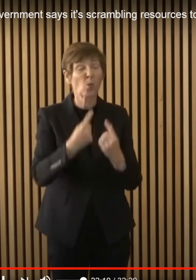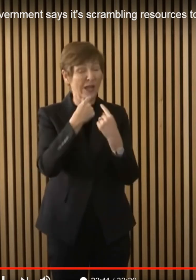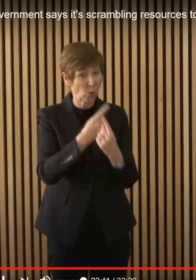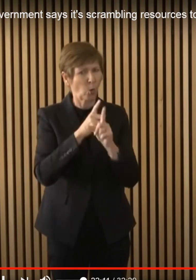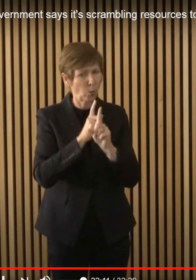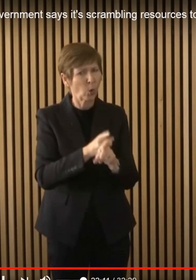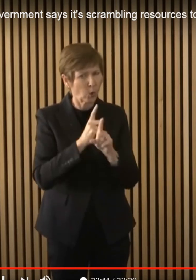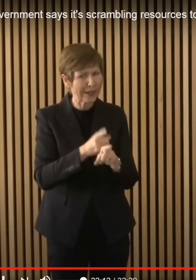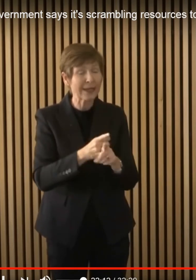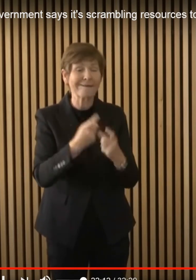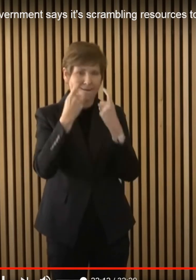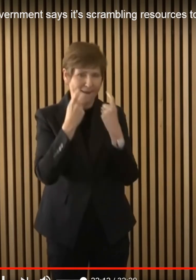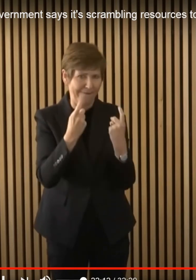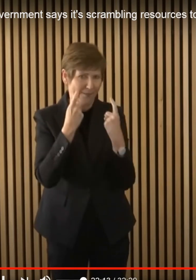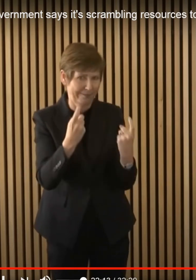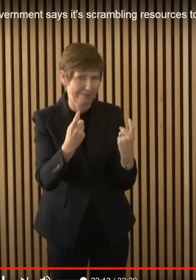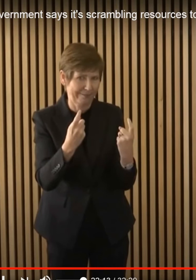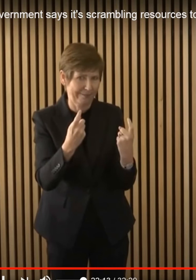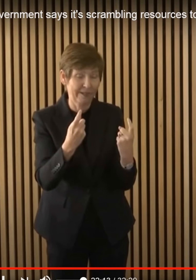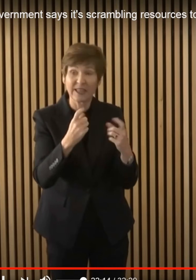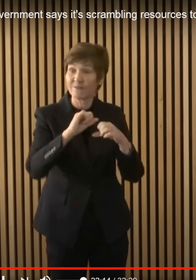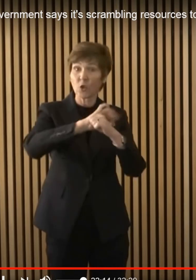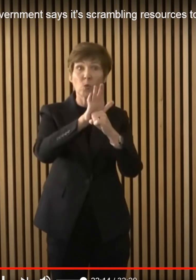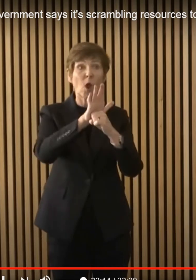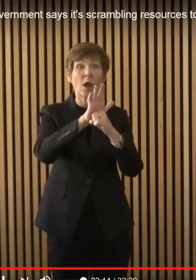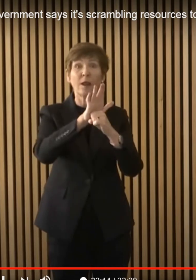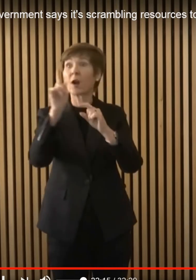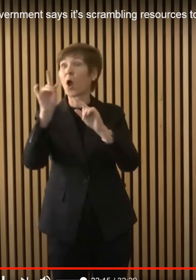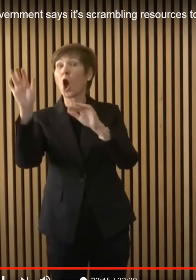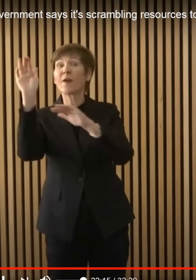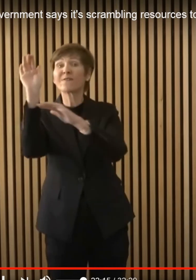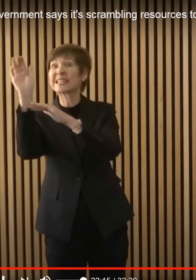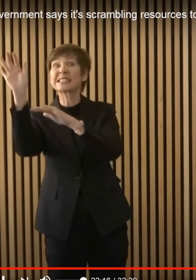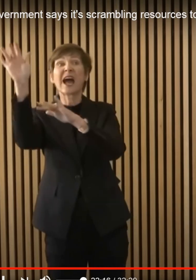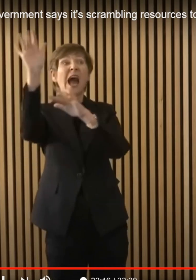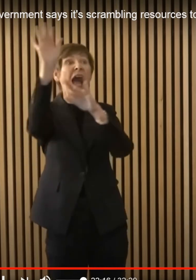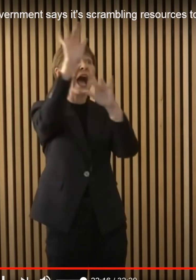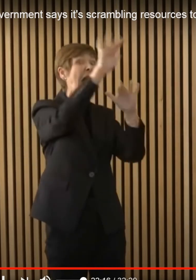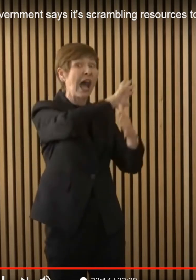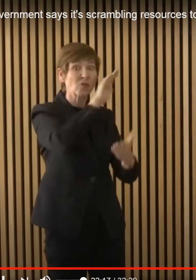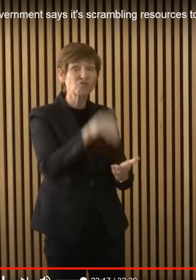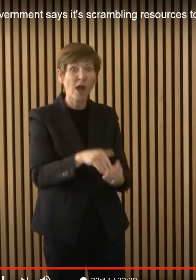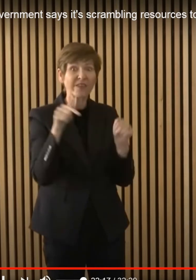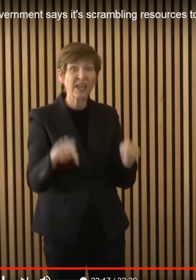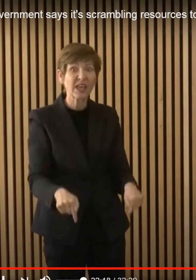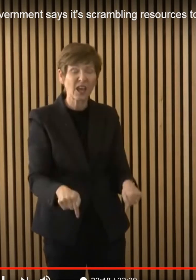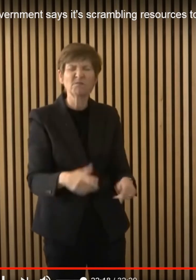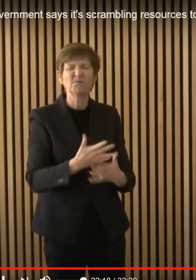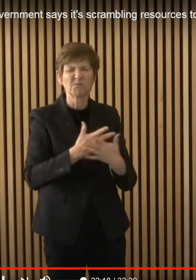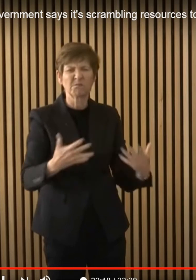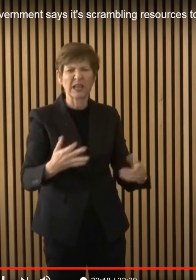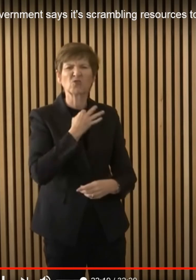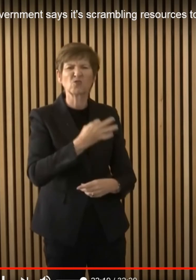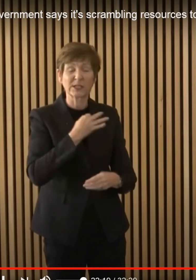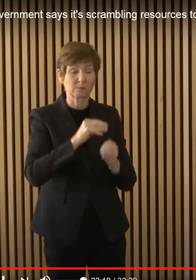community transmission outbreak would have the greatest risks to our elderly. It's been one of our extraordinary achievements that outside